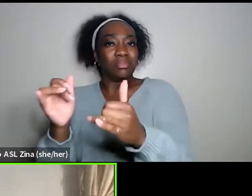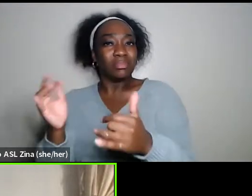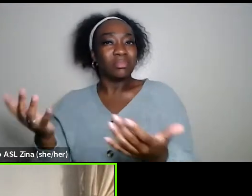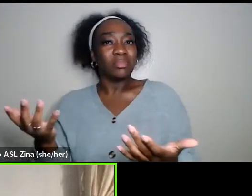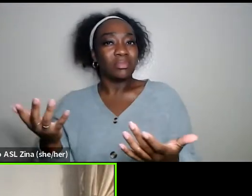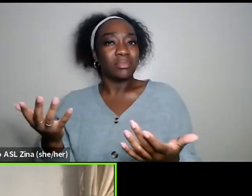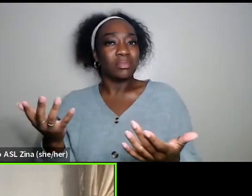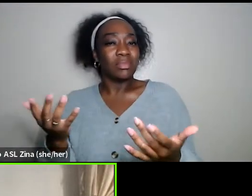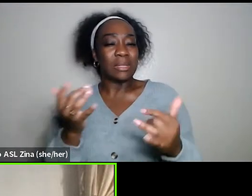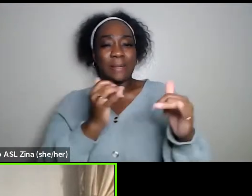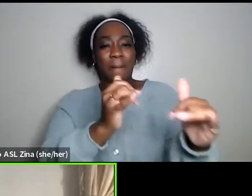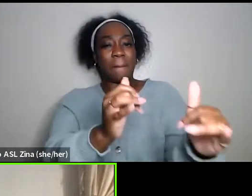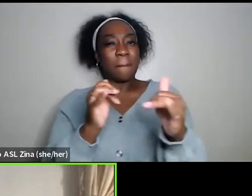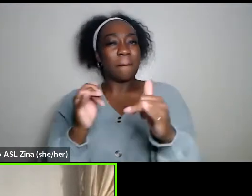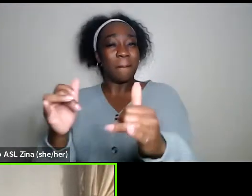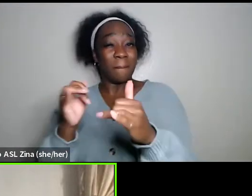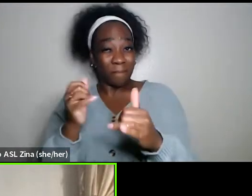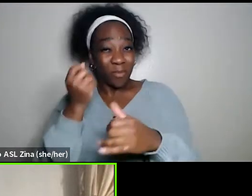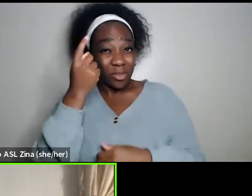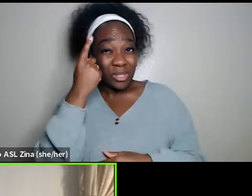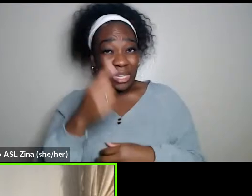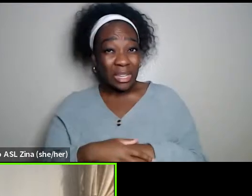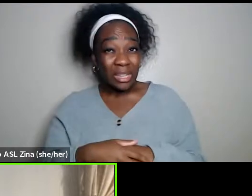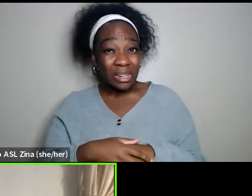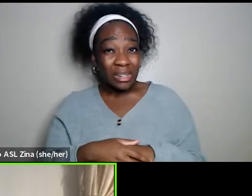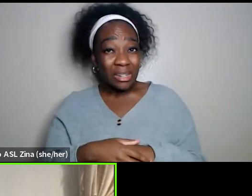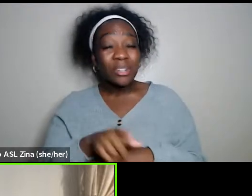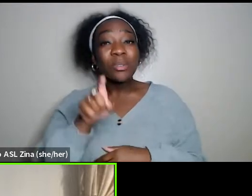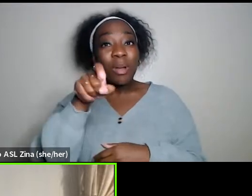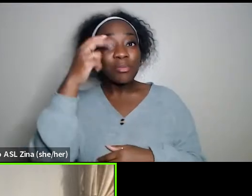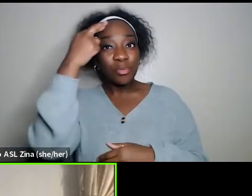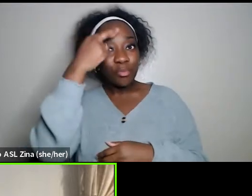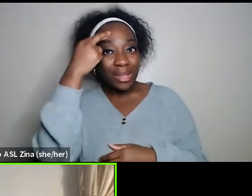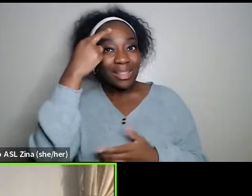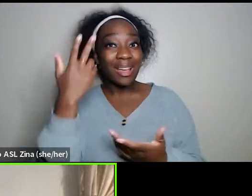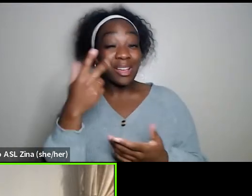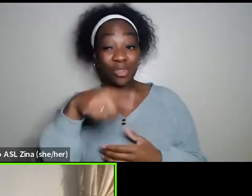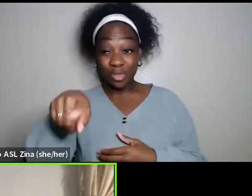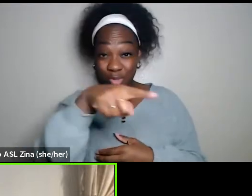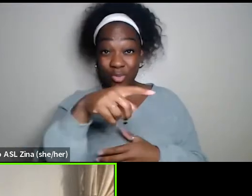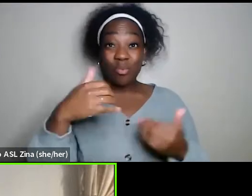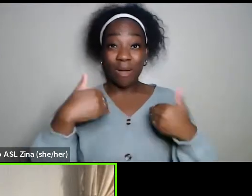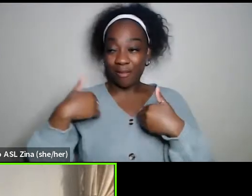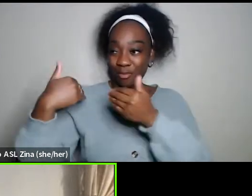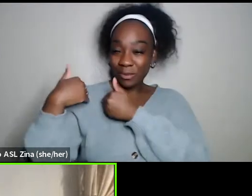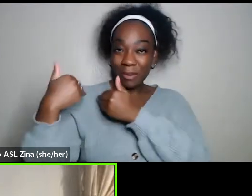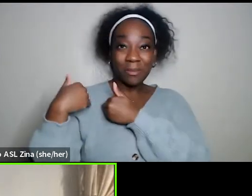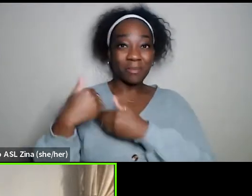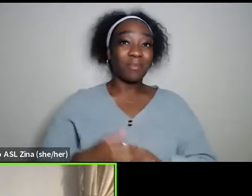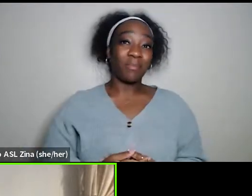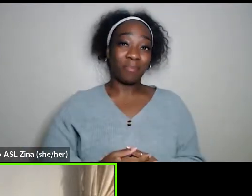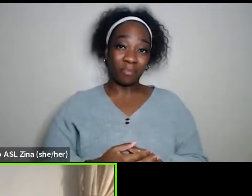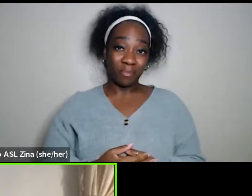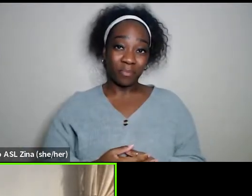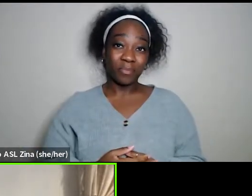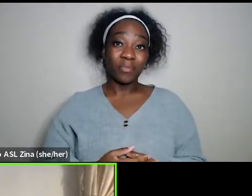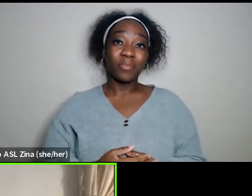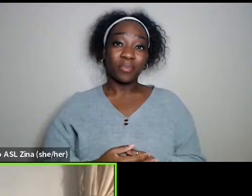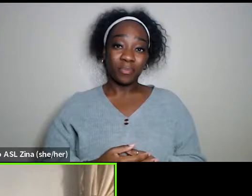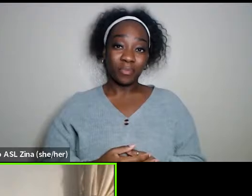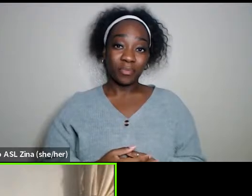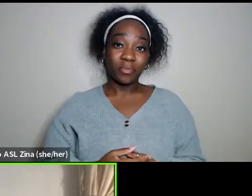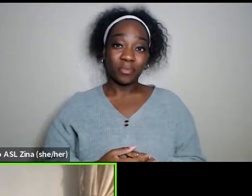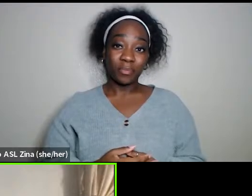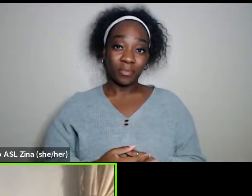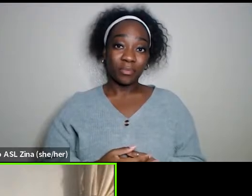are you. So just realize that, and you have a job, a duty. When you say that thing, it's